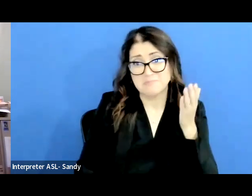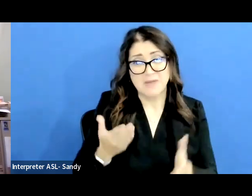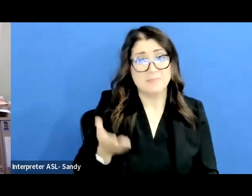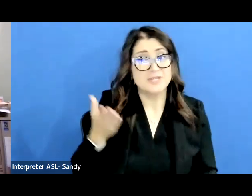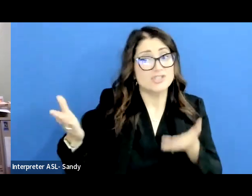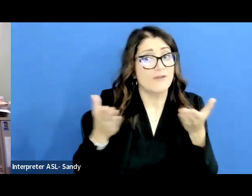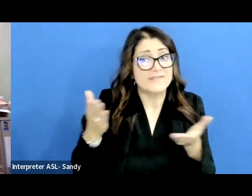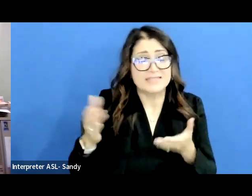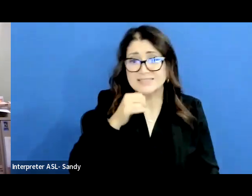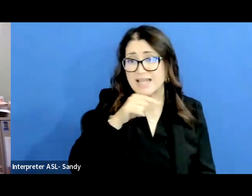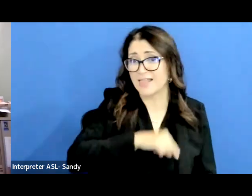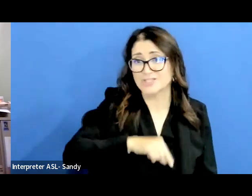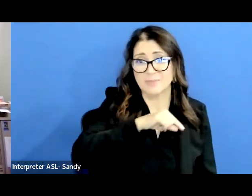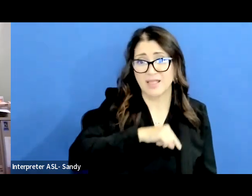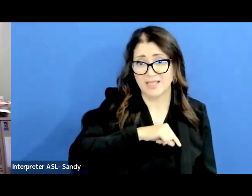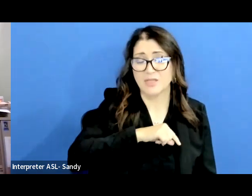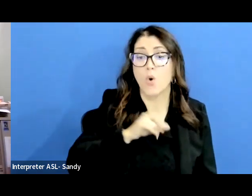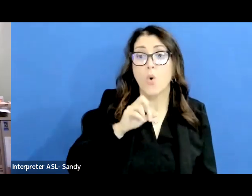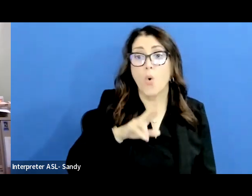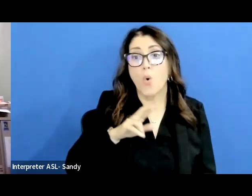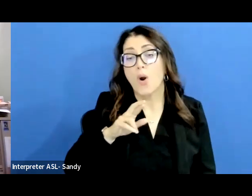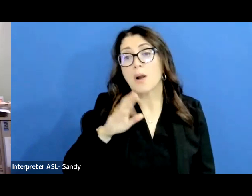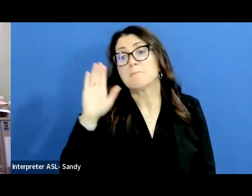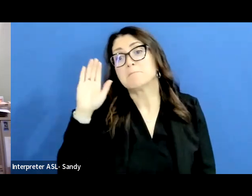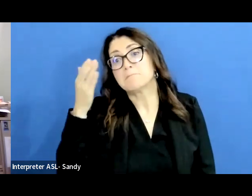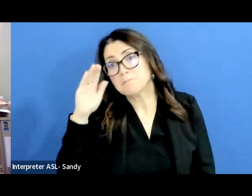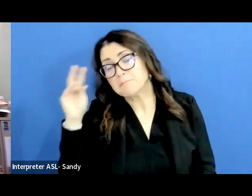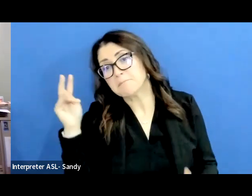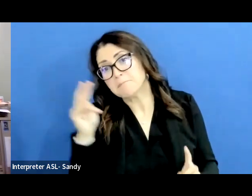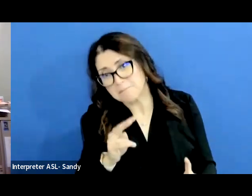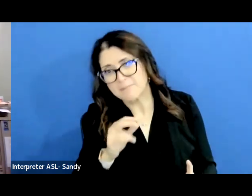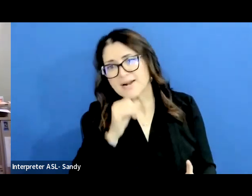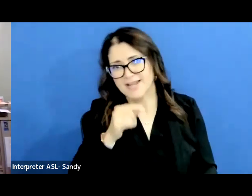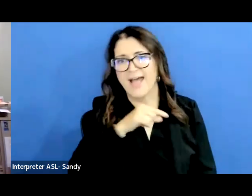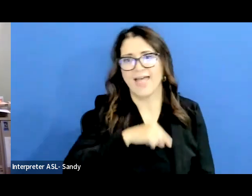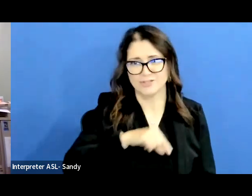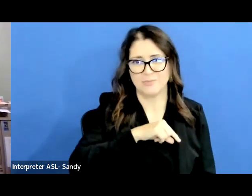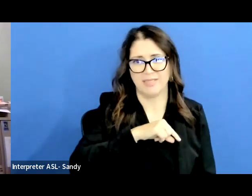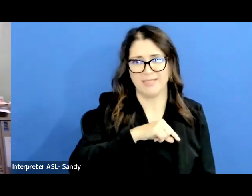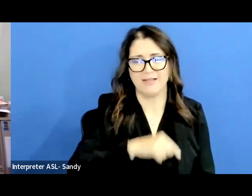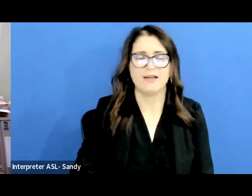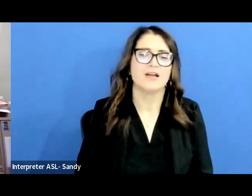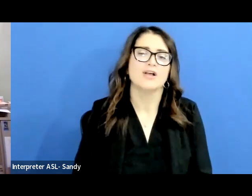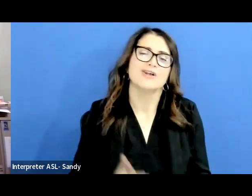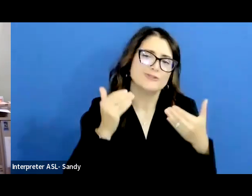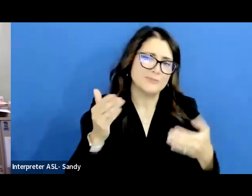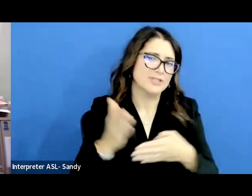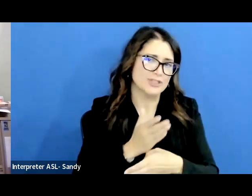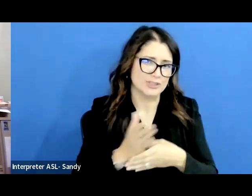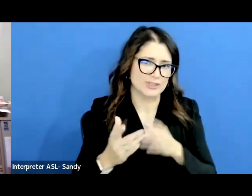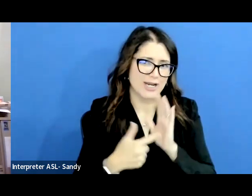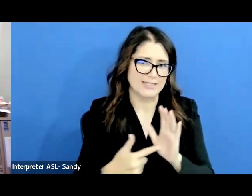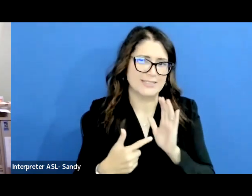not eligible, or at least they're perceived to not be eligible. So let me share an